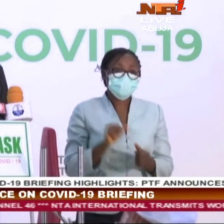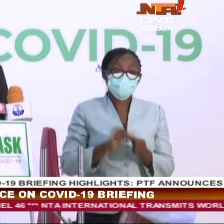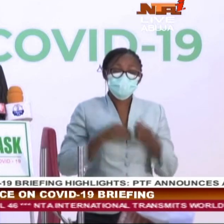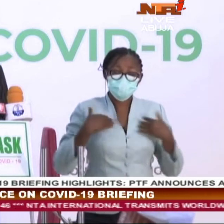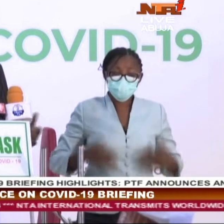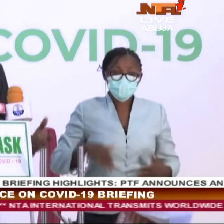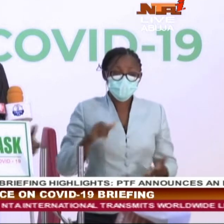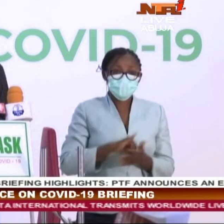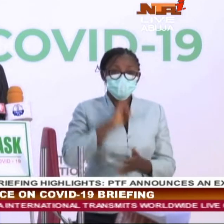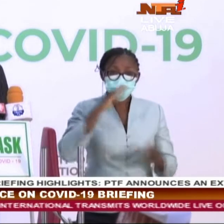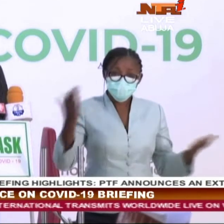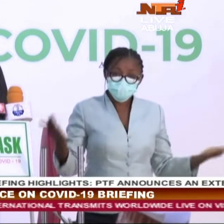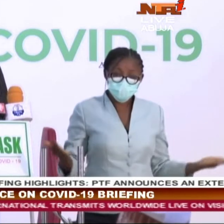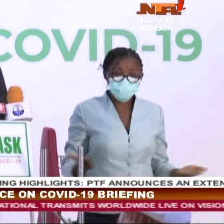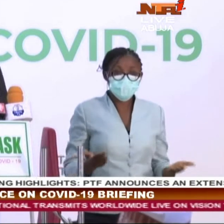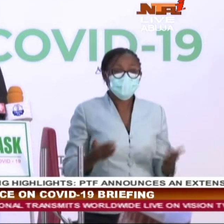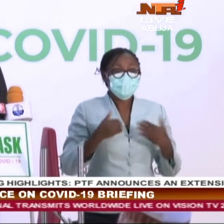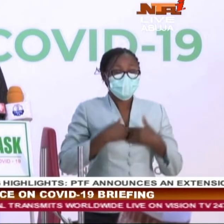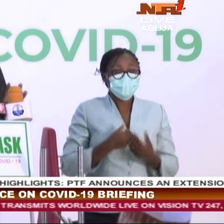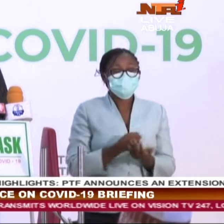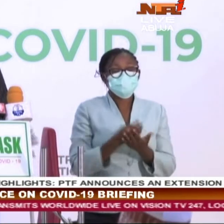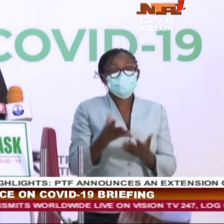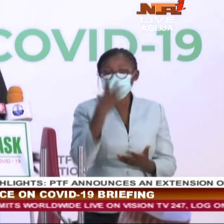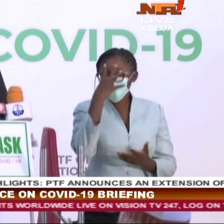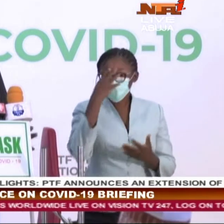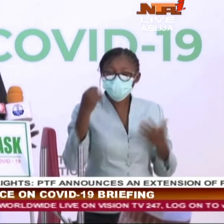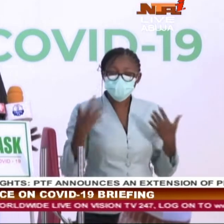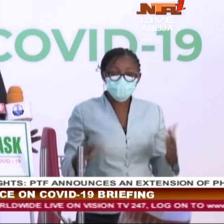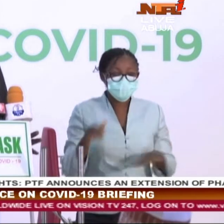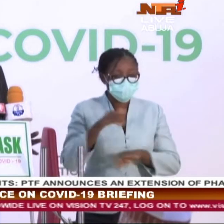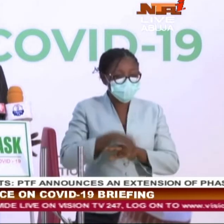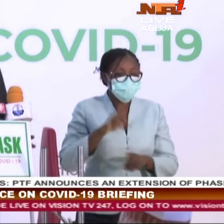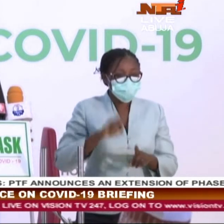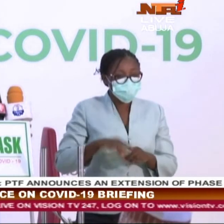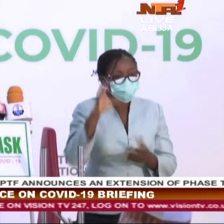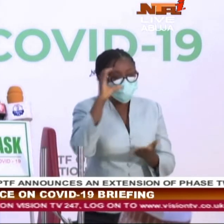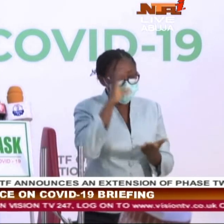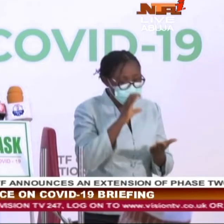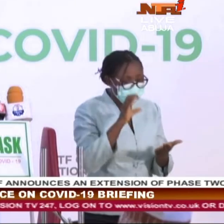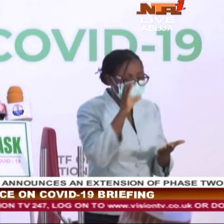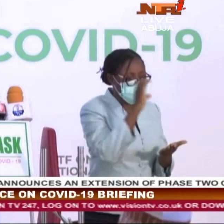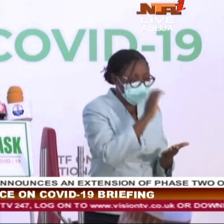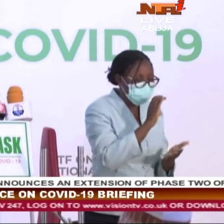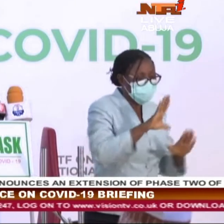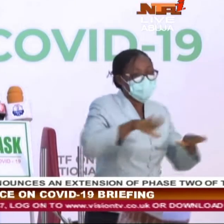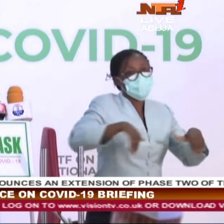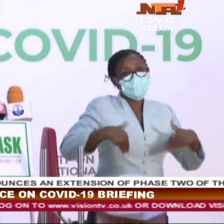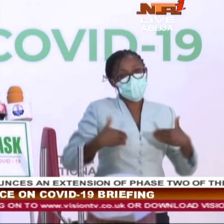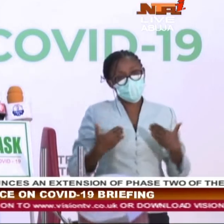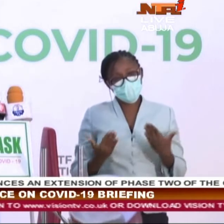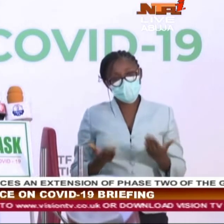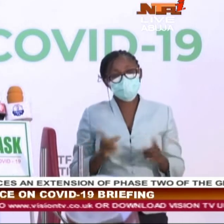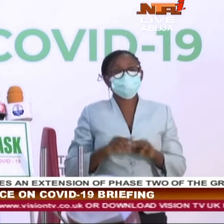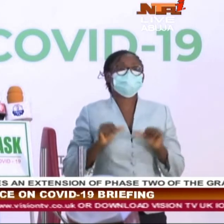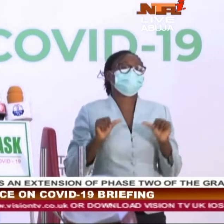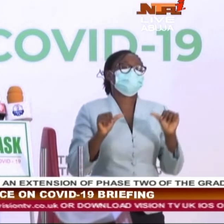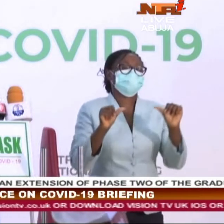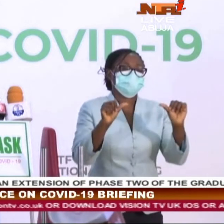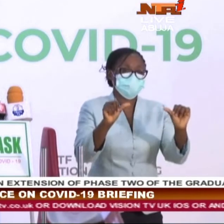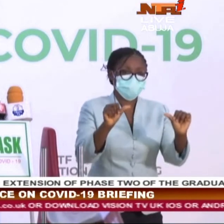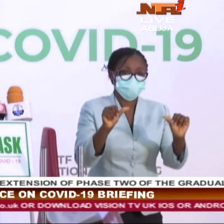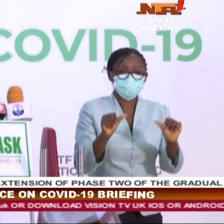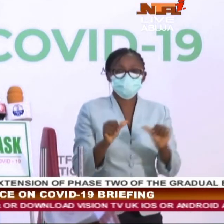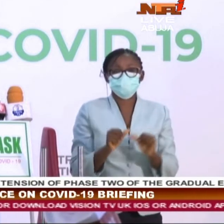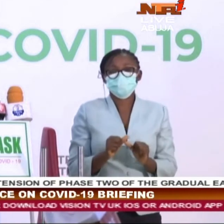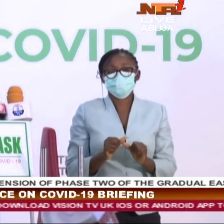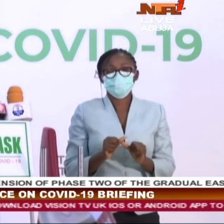of the divide have had to spend sleepless nights trying to balance this thing so that whatever steps we take will